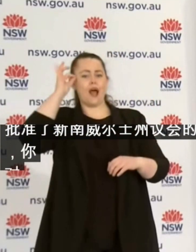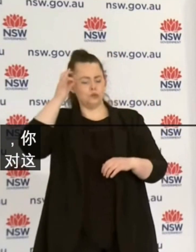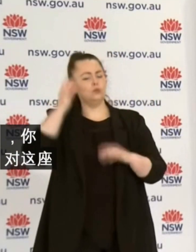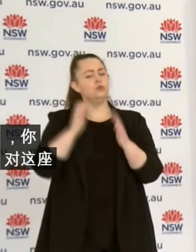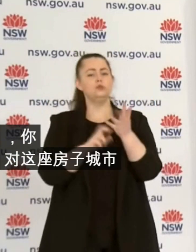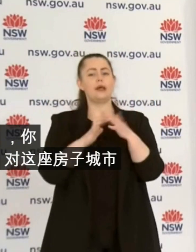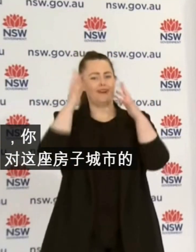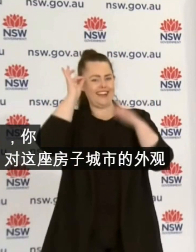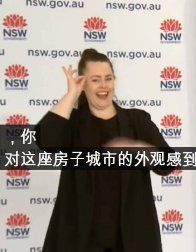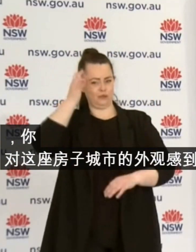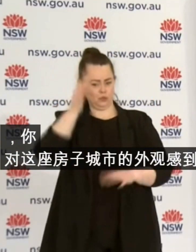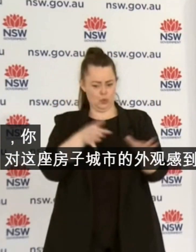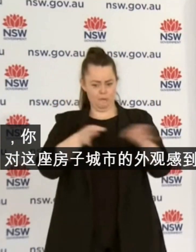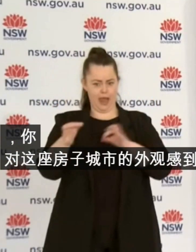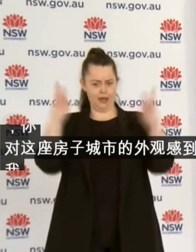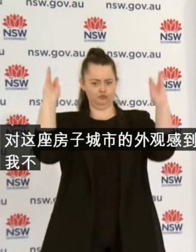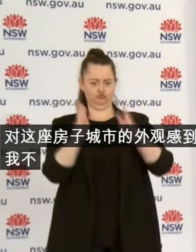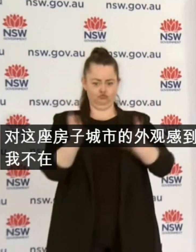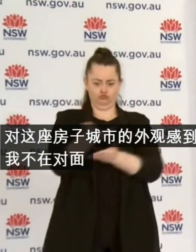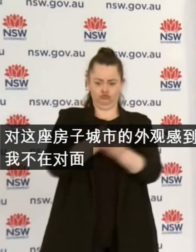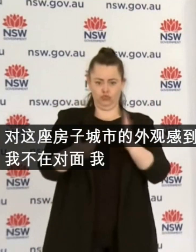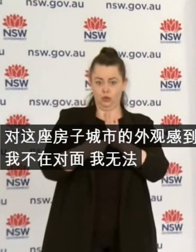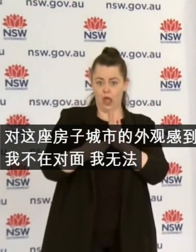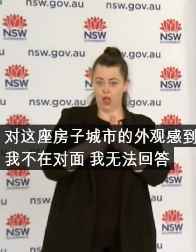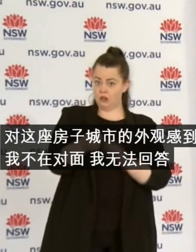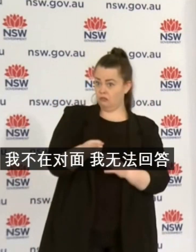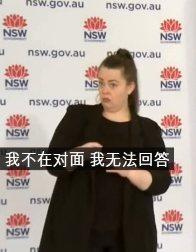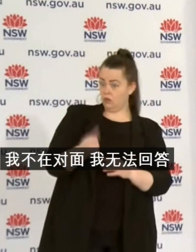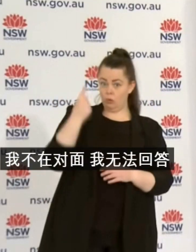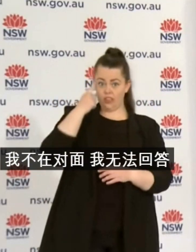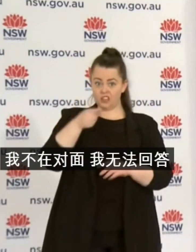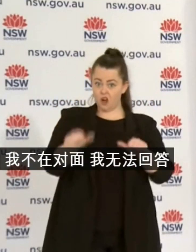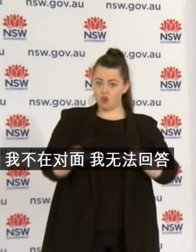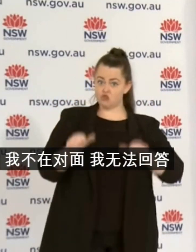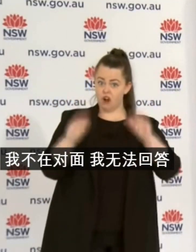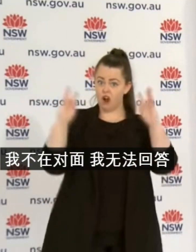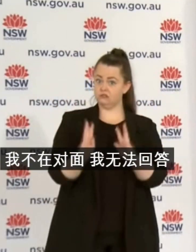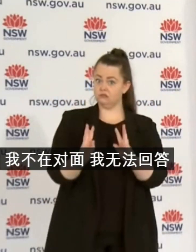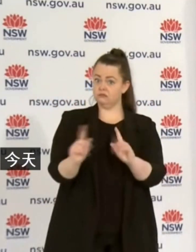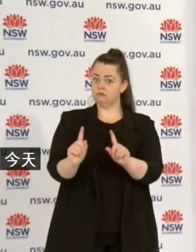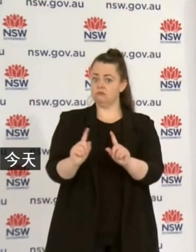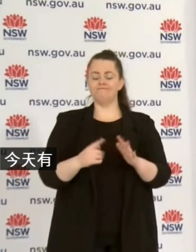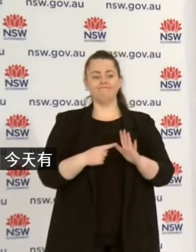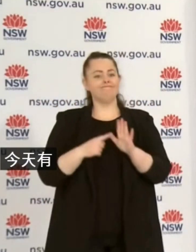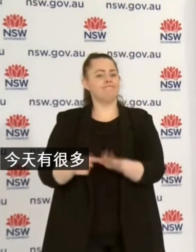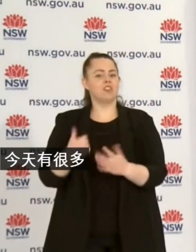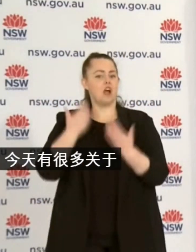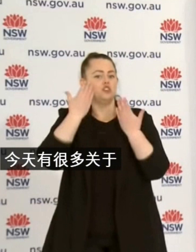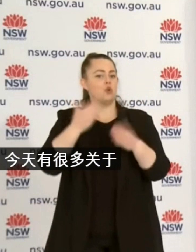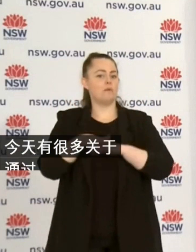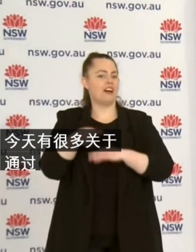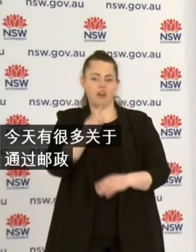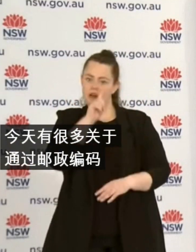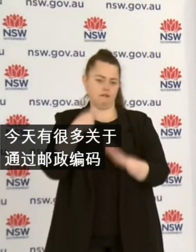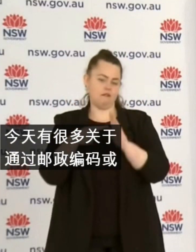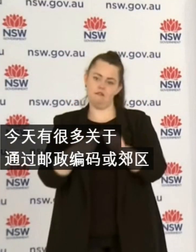you be comfortable with that House setting? Look, I'm not across that. I can't answer that. Sorry. Doctor, there's a lot of talk today